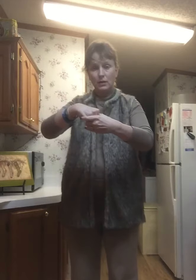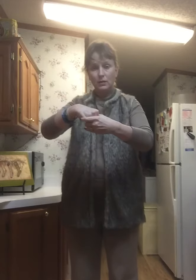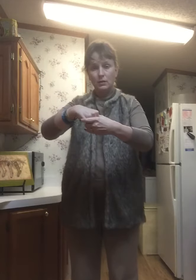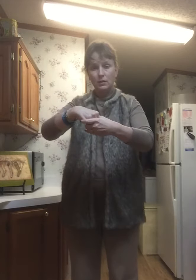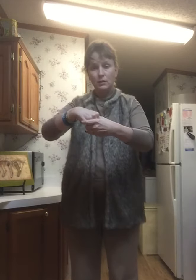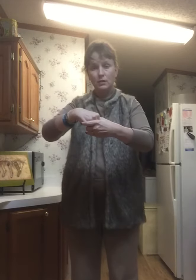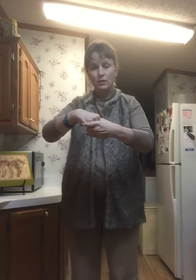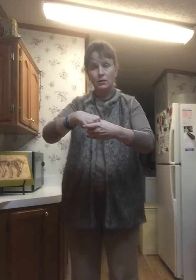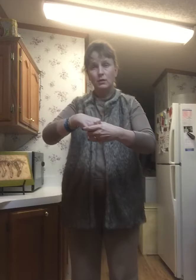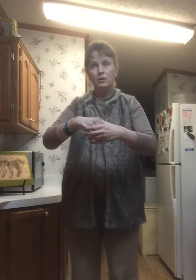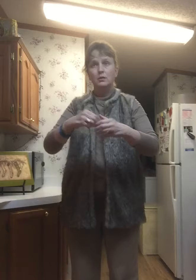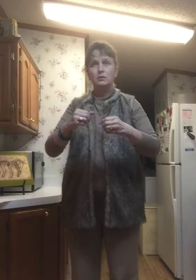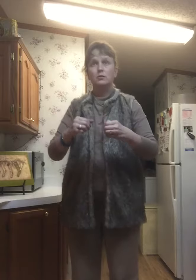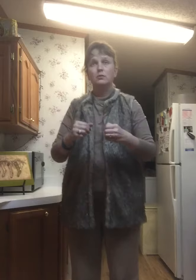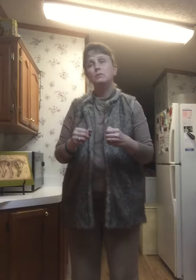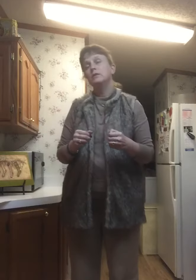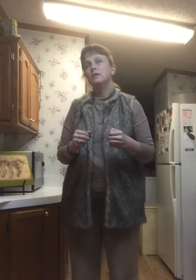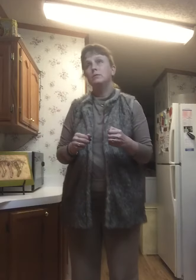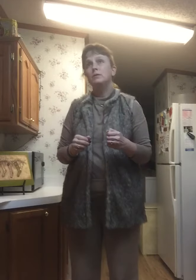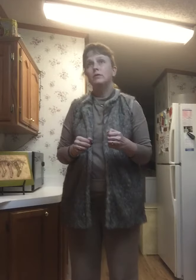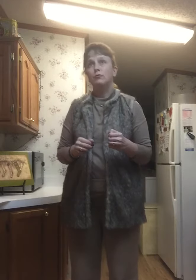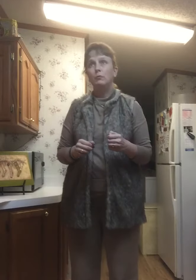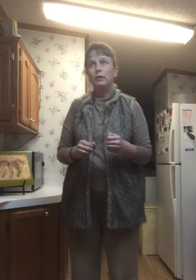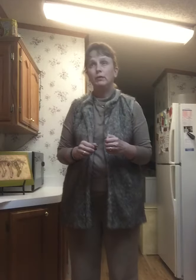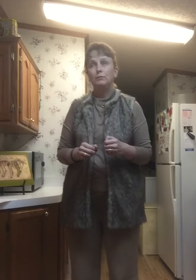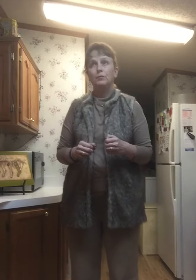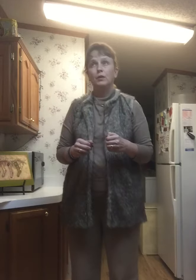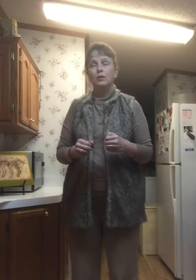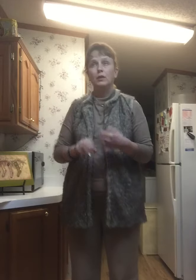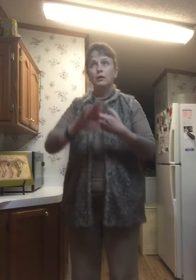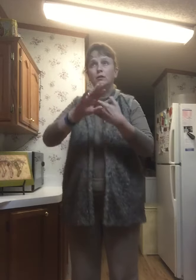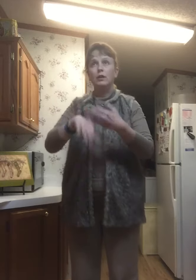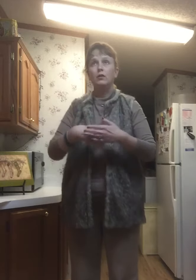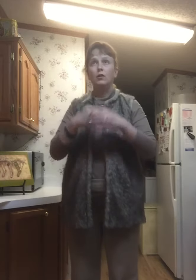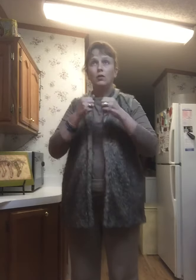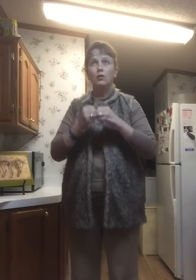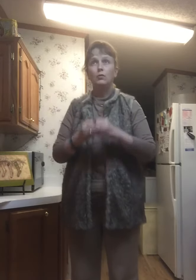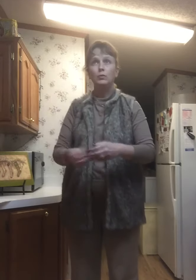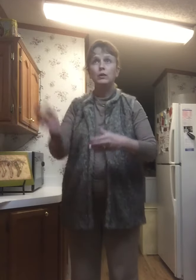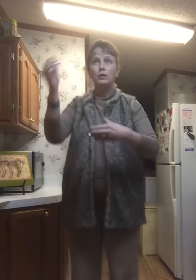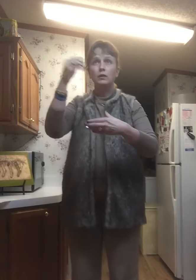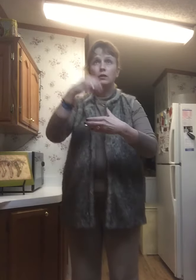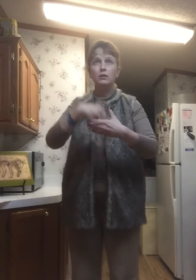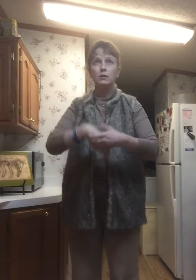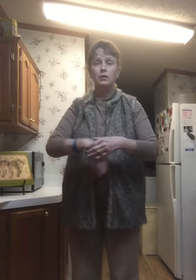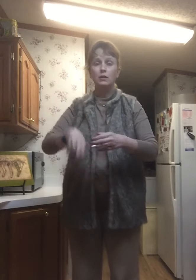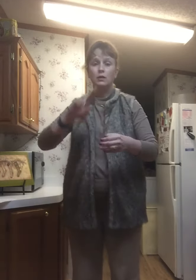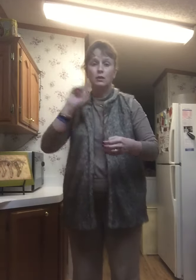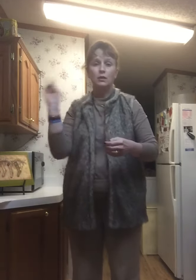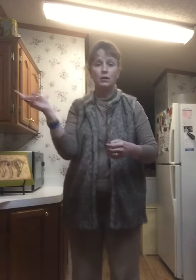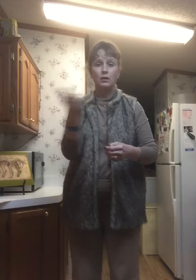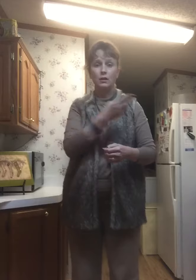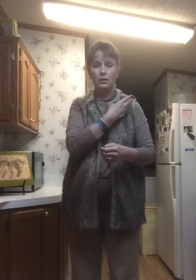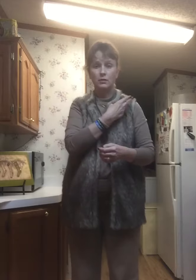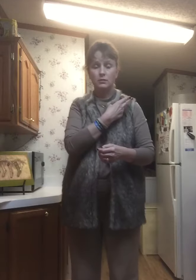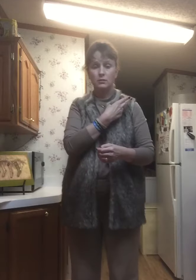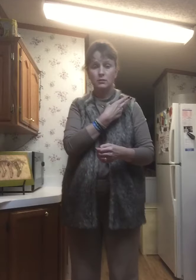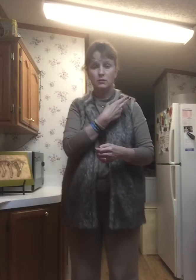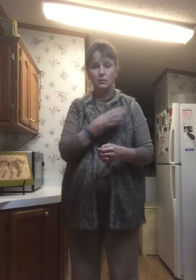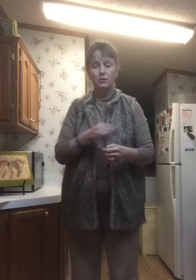and so let me think for a minute. Let all within us.